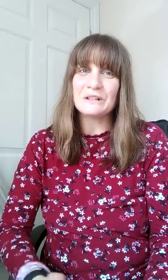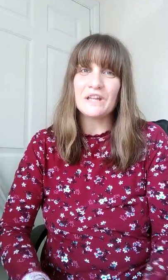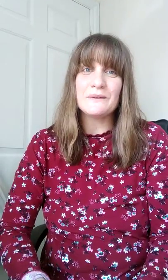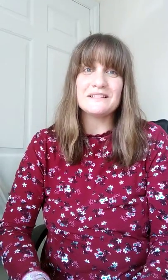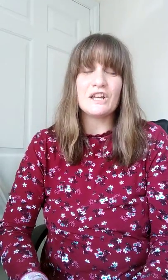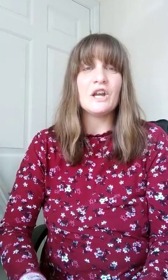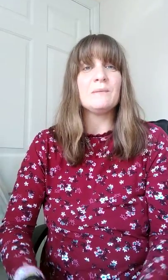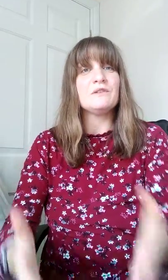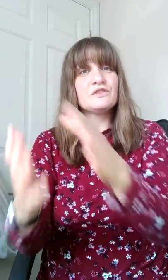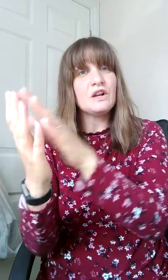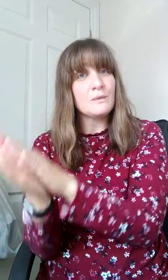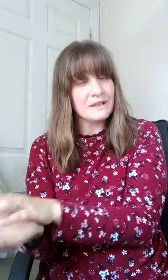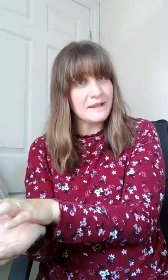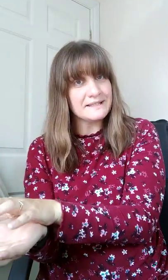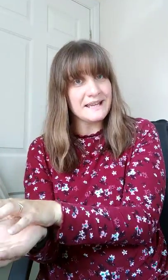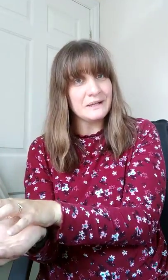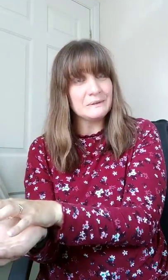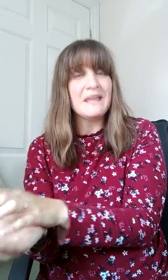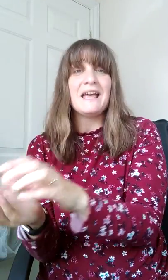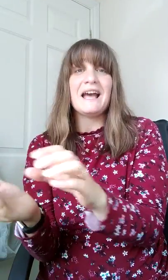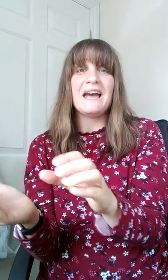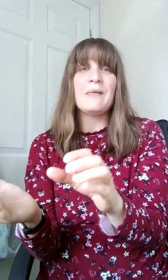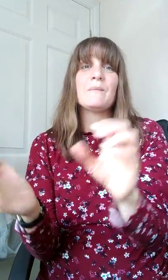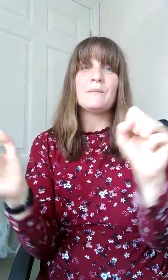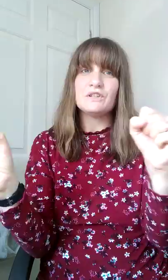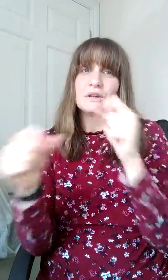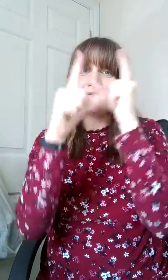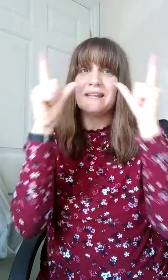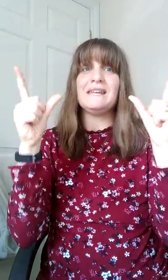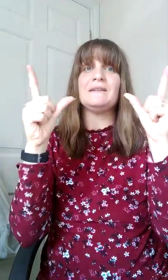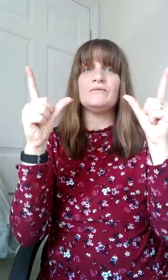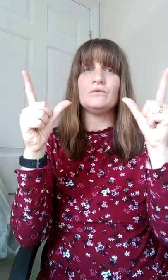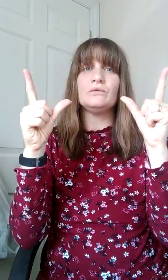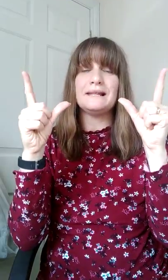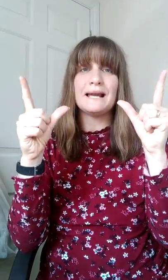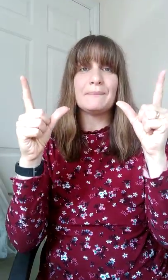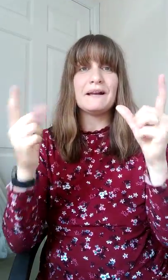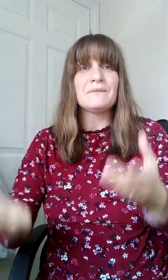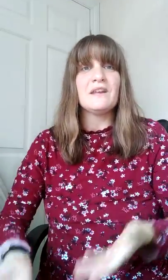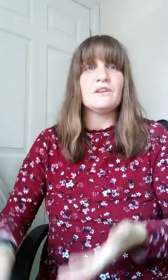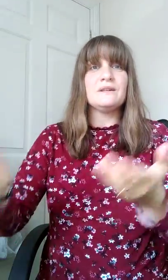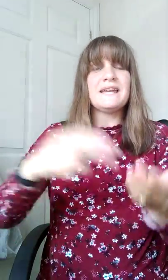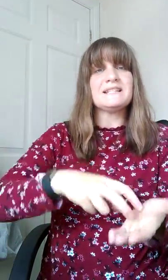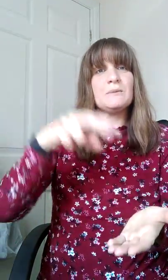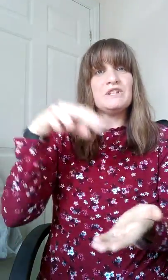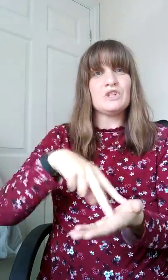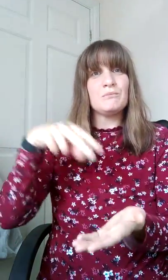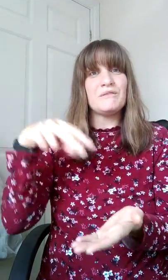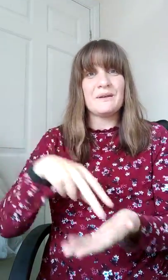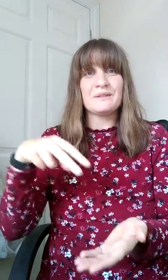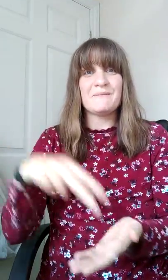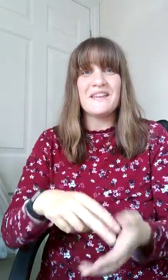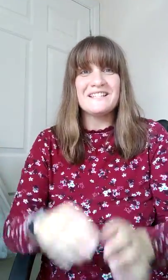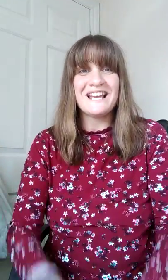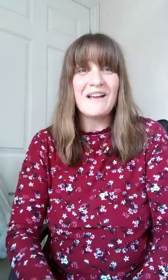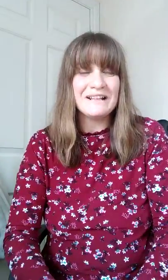little go at it at home. You start with lying down. And then when we do réveillez-vous les lapins, you can get up and jump around. So have a